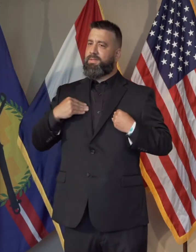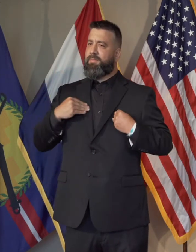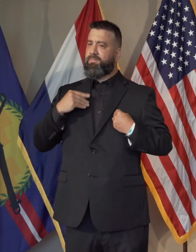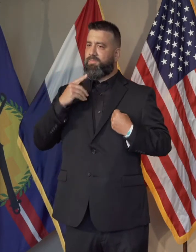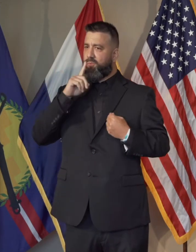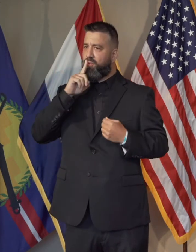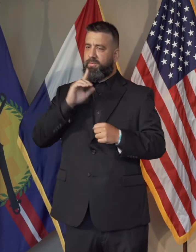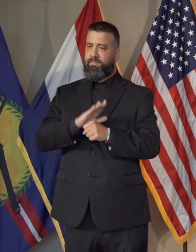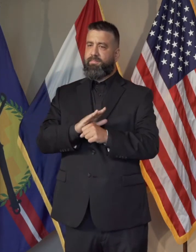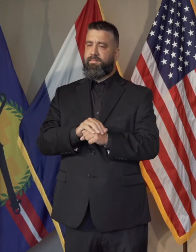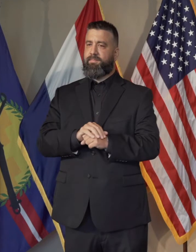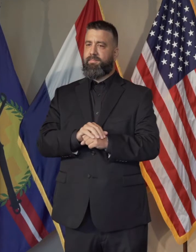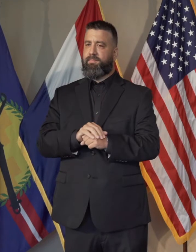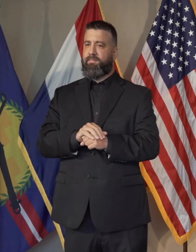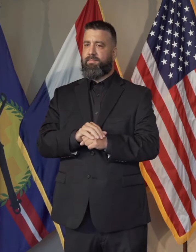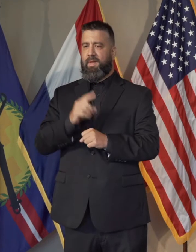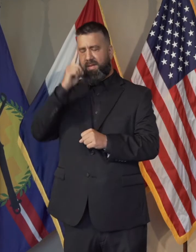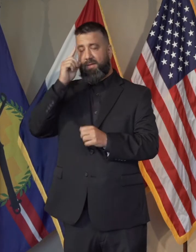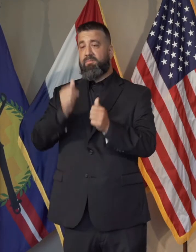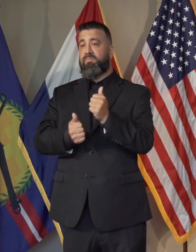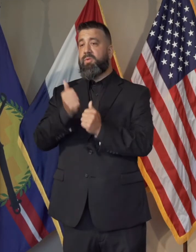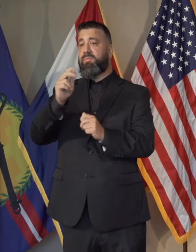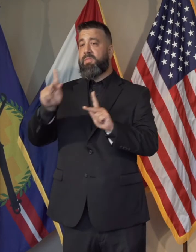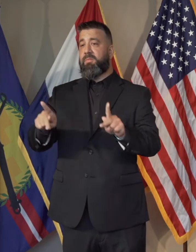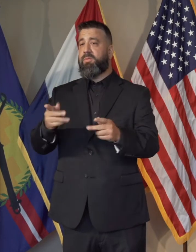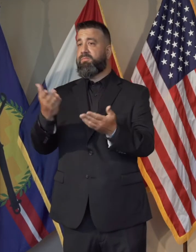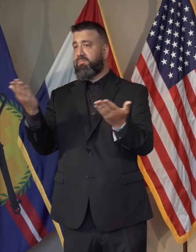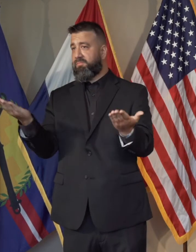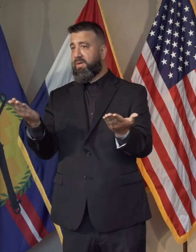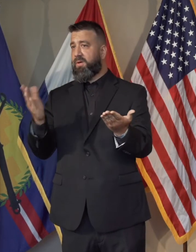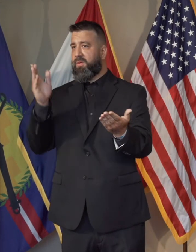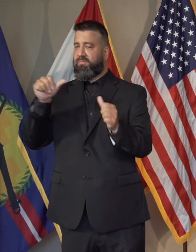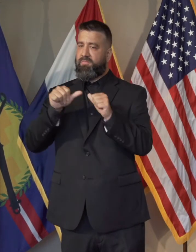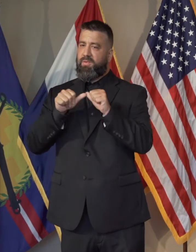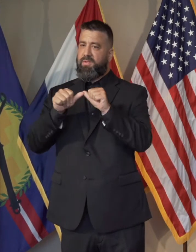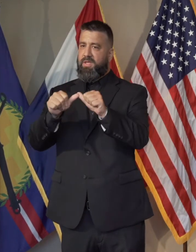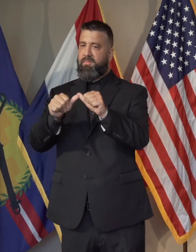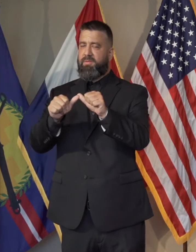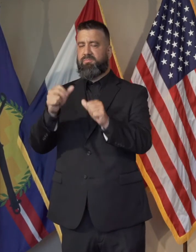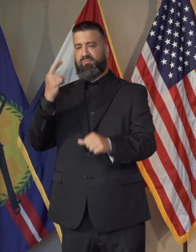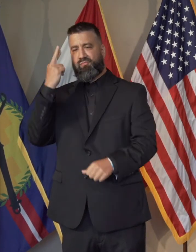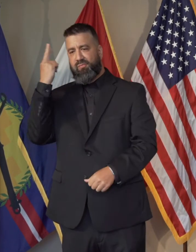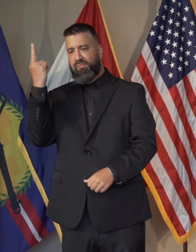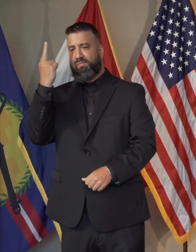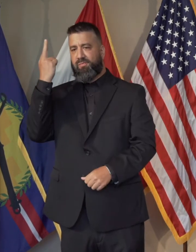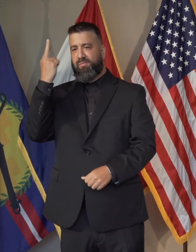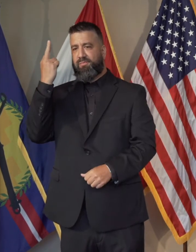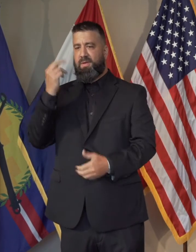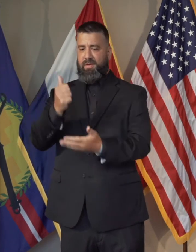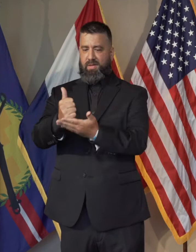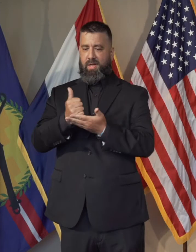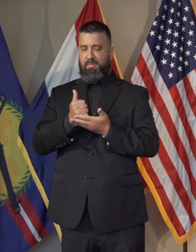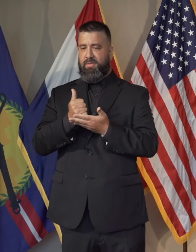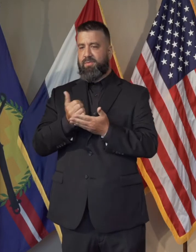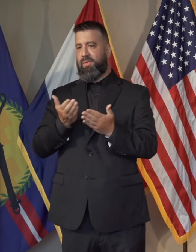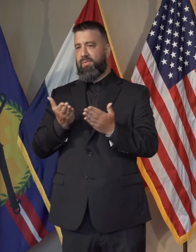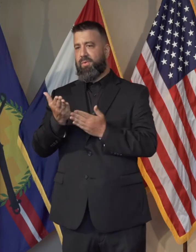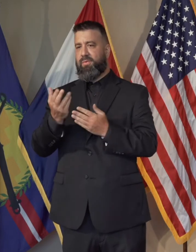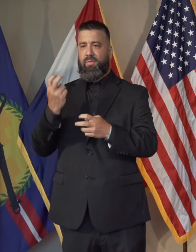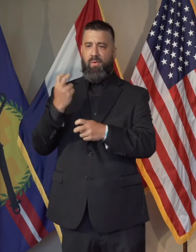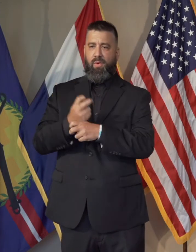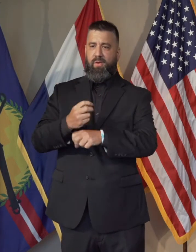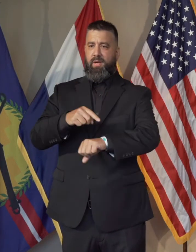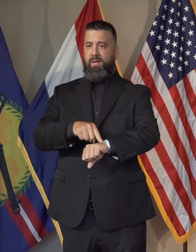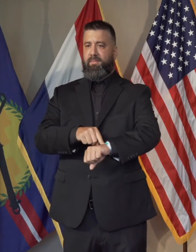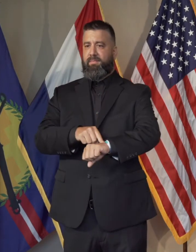And I think most people in St. Louis County will continue, as they have to date, to be reasonable and help us through this very difficult time. Can